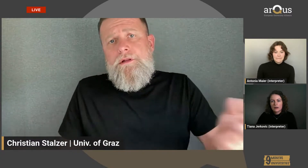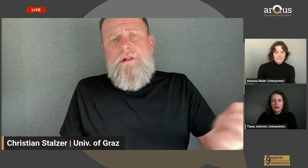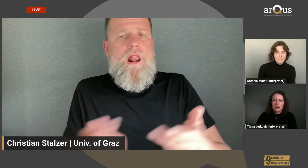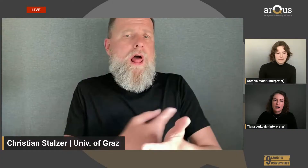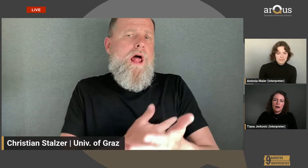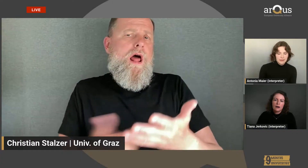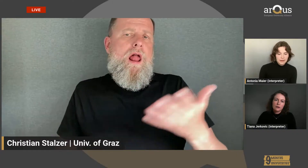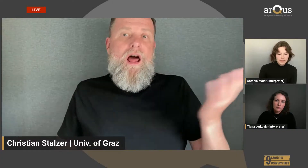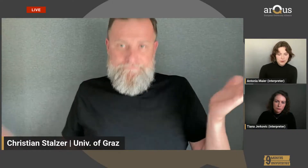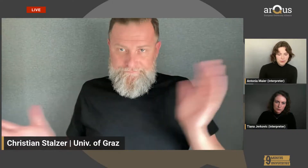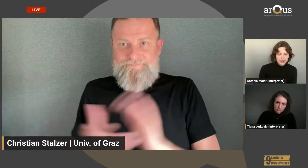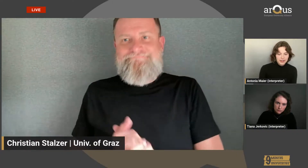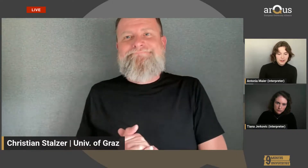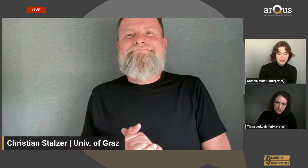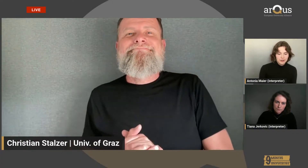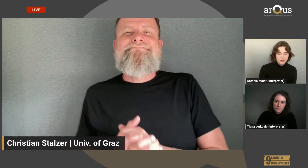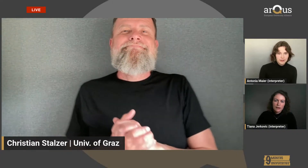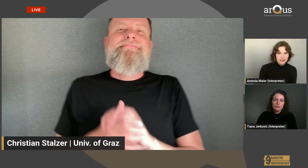example,